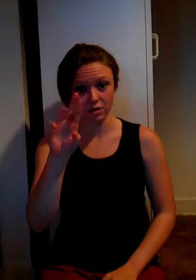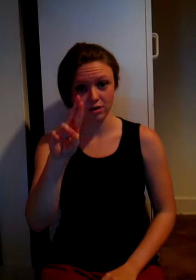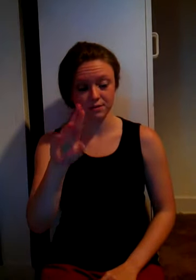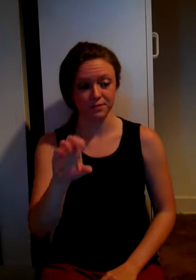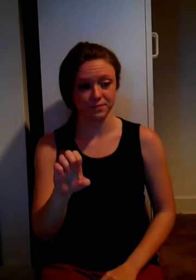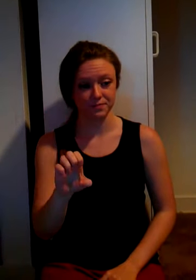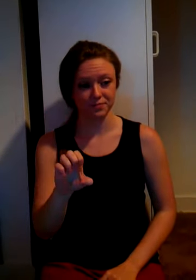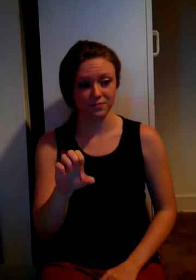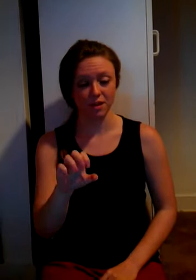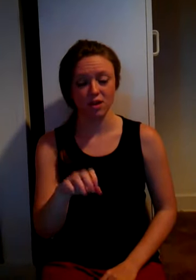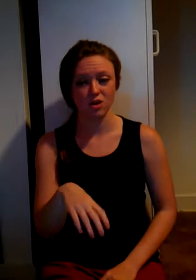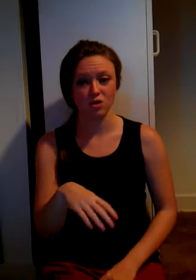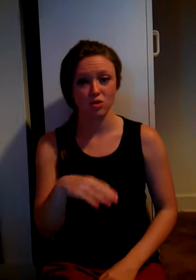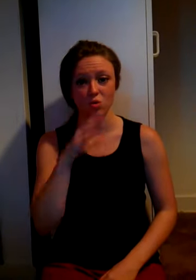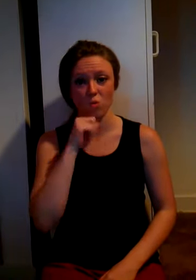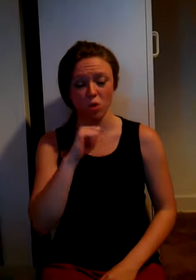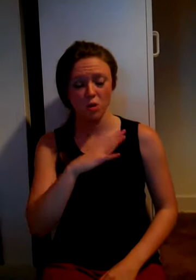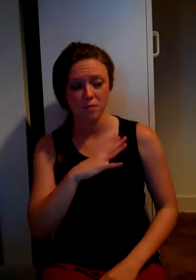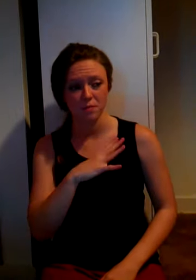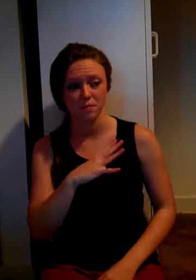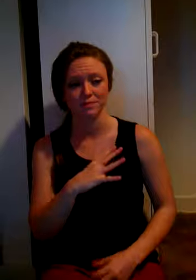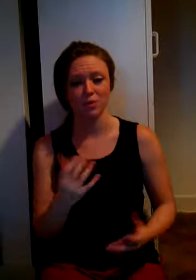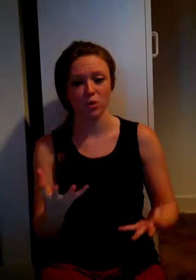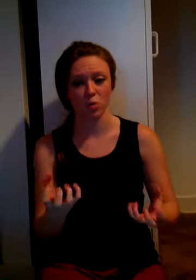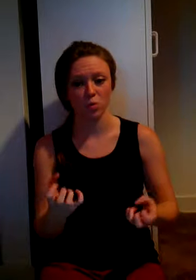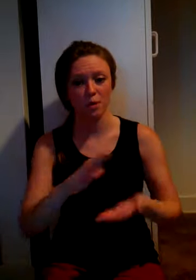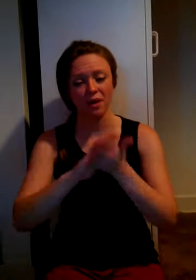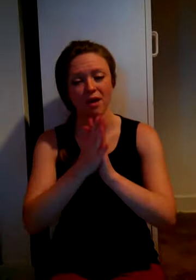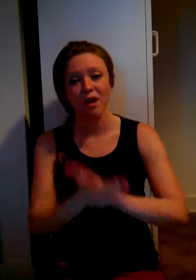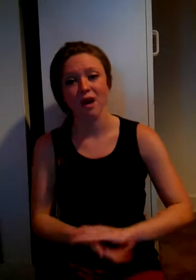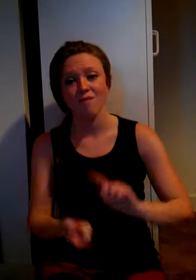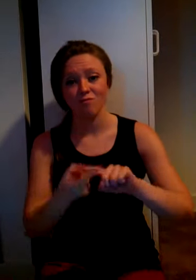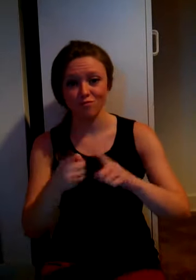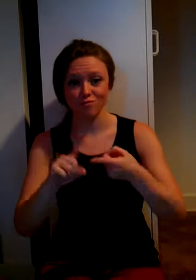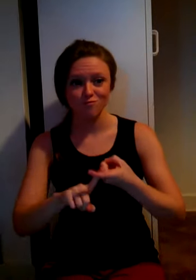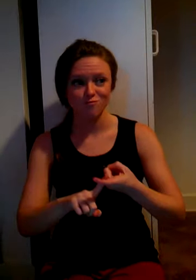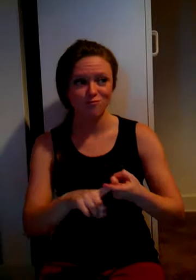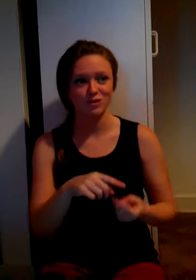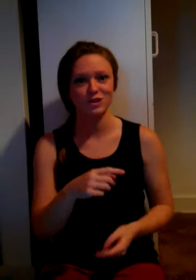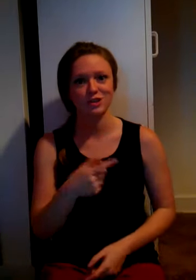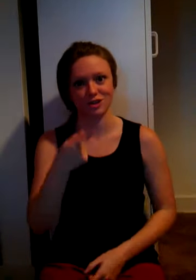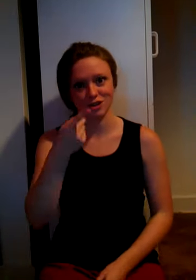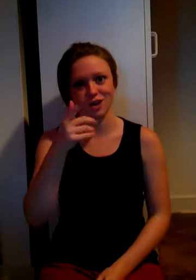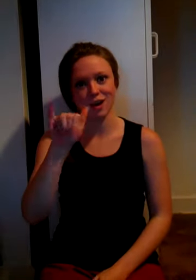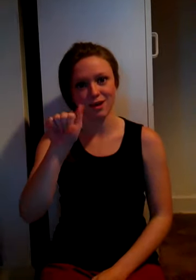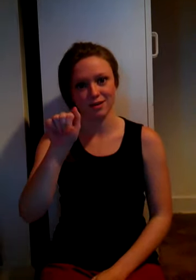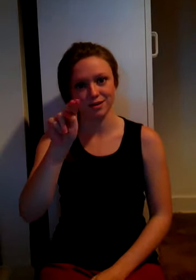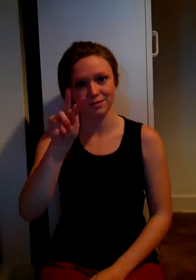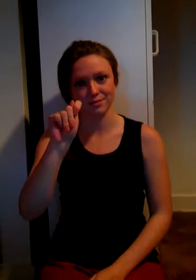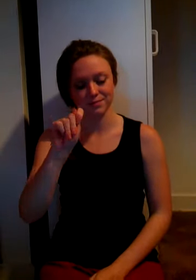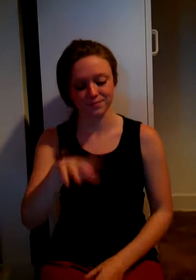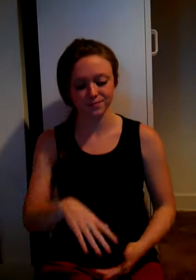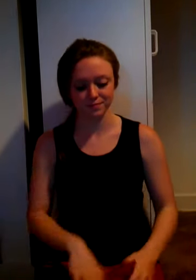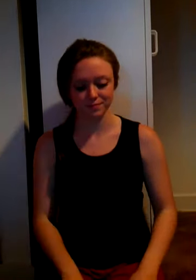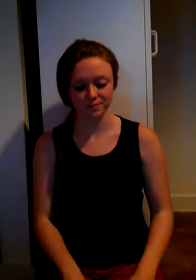the woman, okay? That's what I infer. What I ask you to do next is I want you to read until you get to the post-it, the